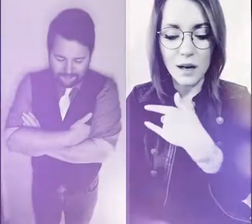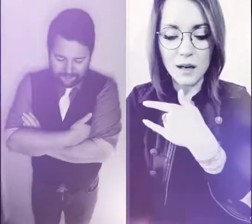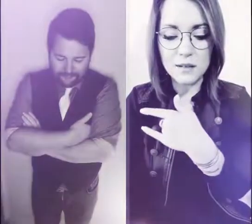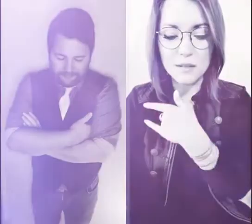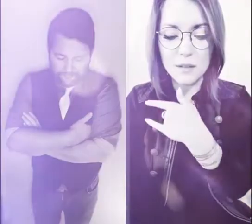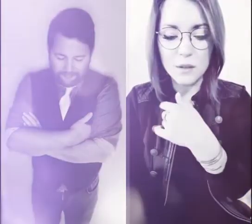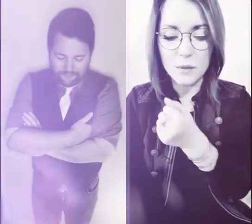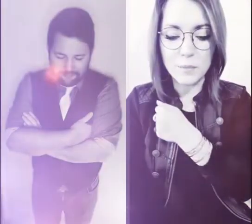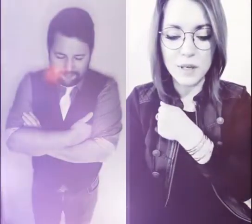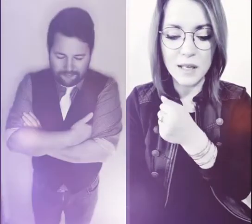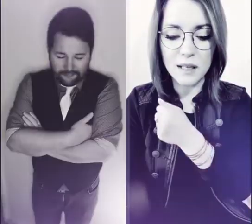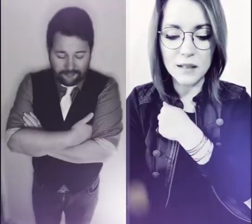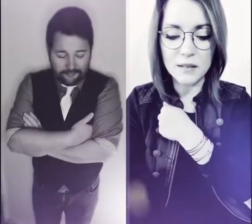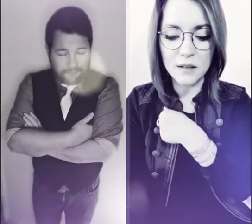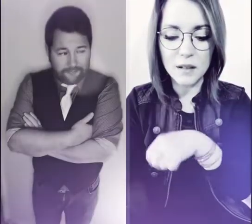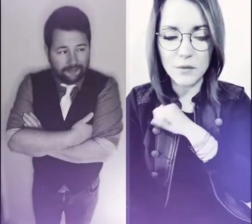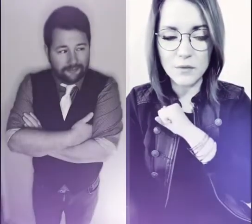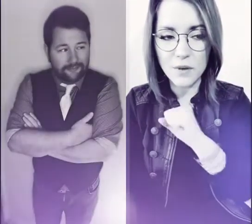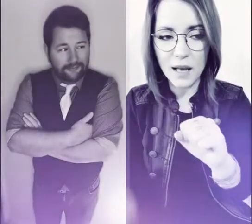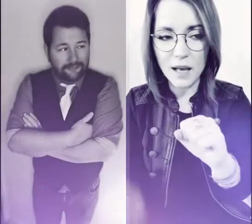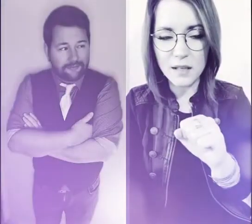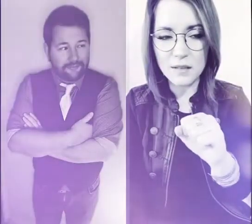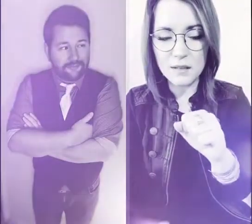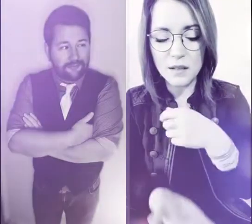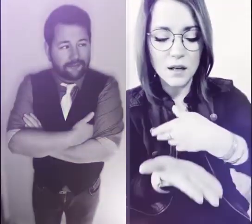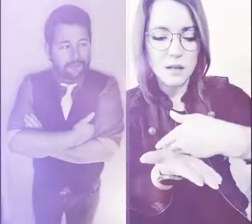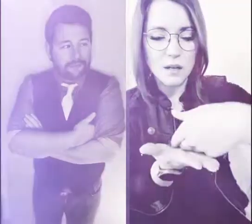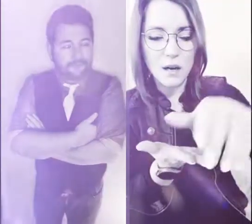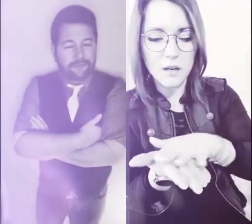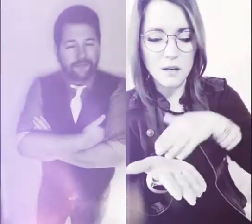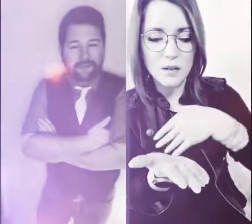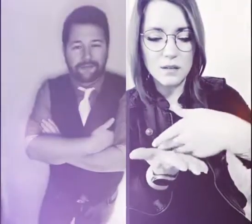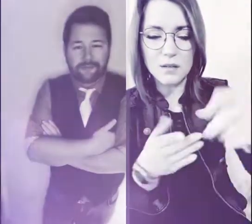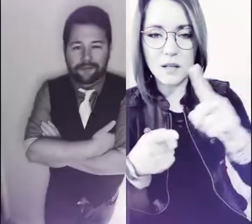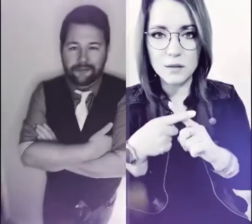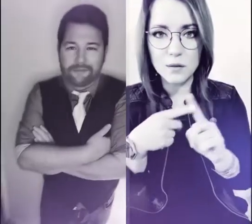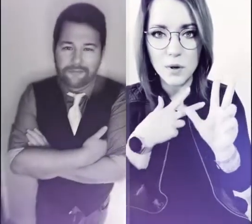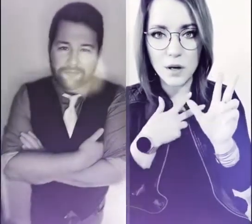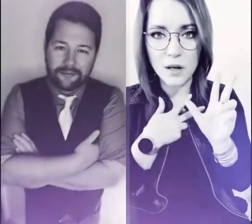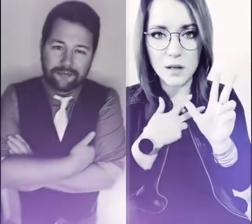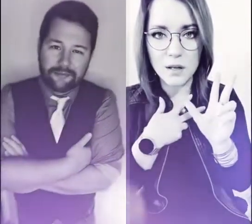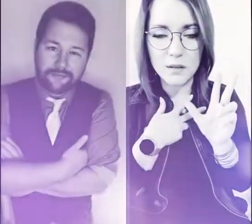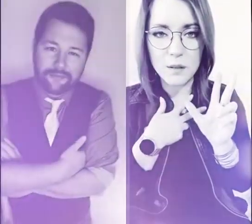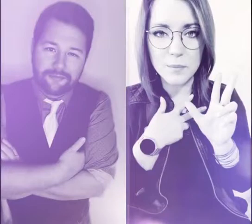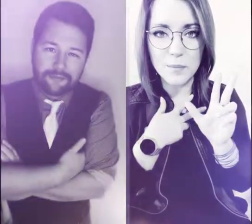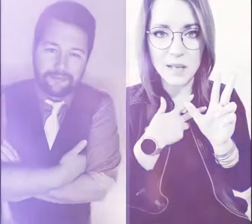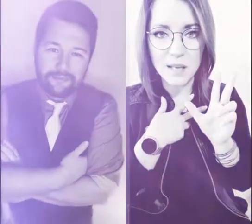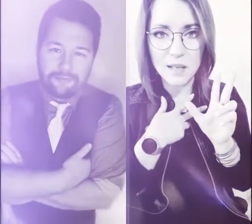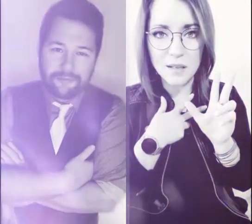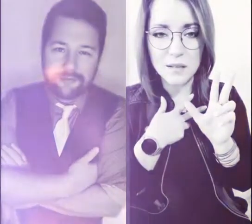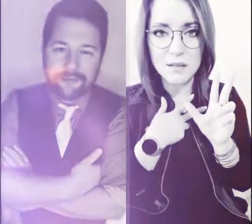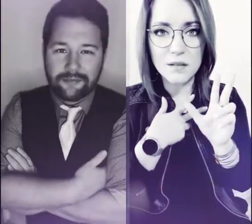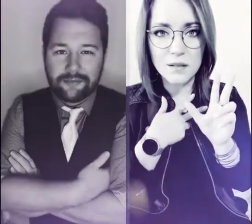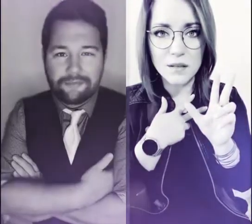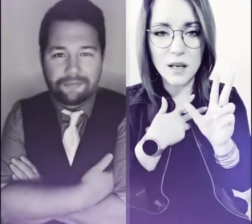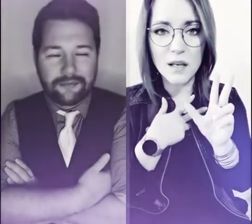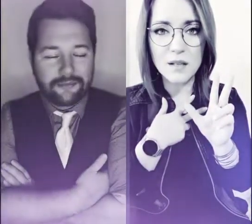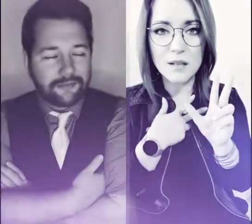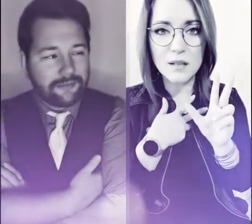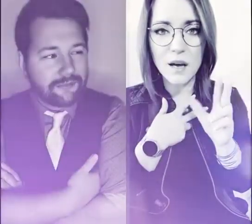Heart beats fast, colors and promises